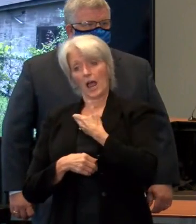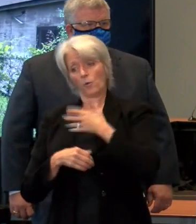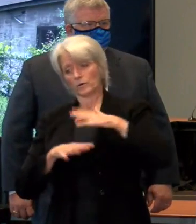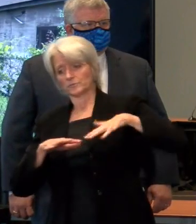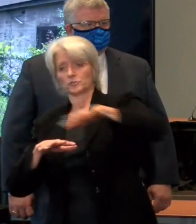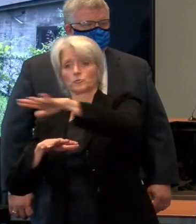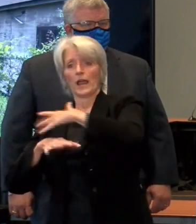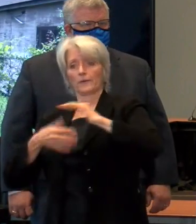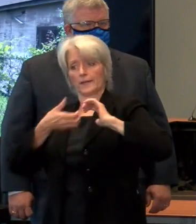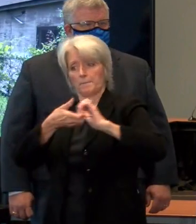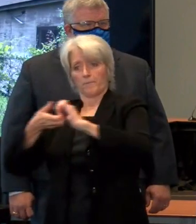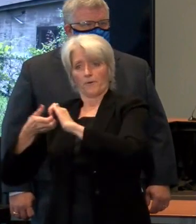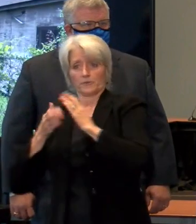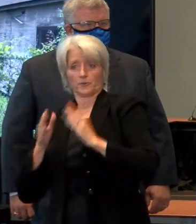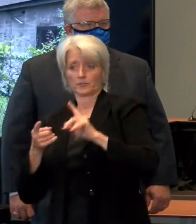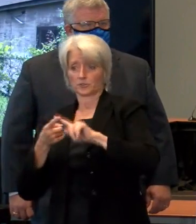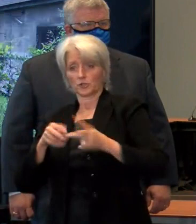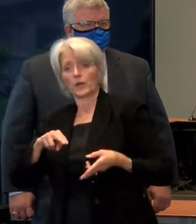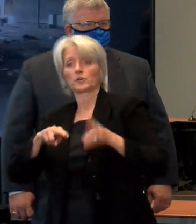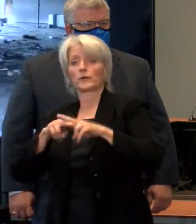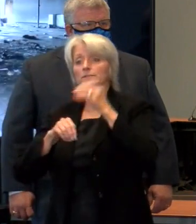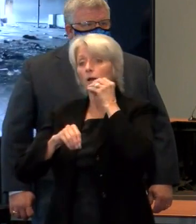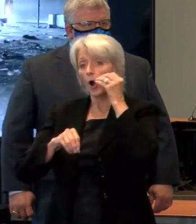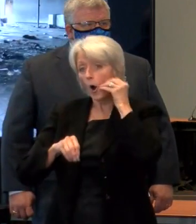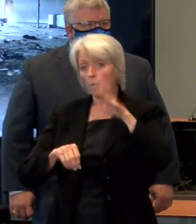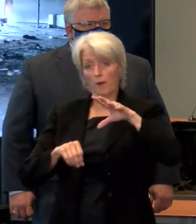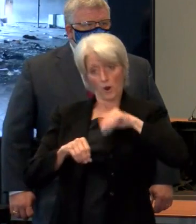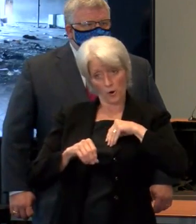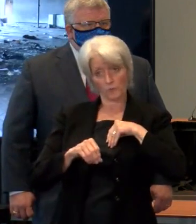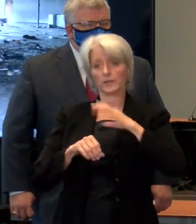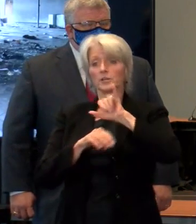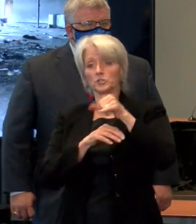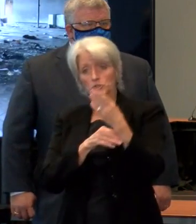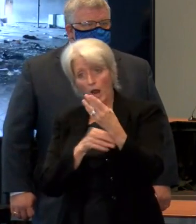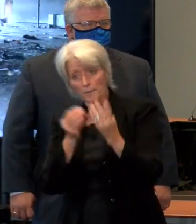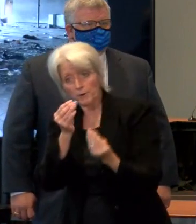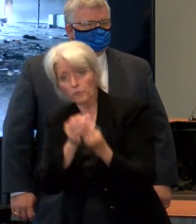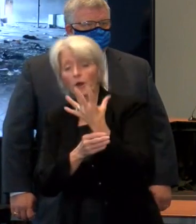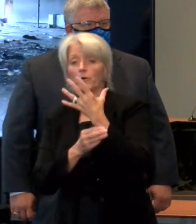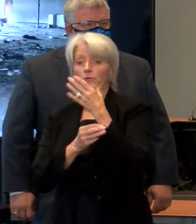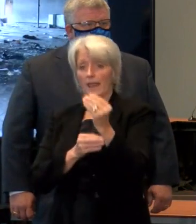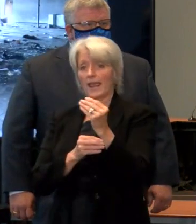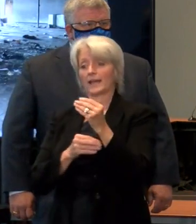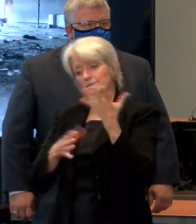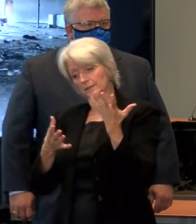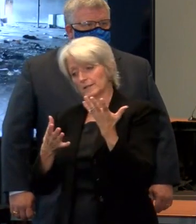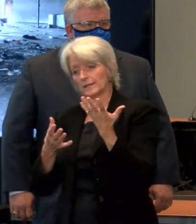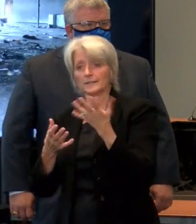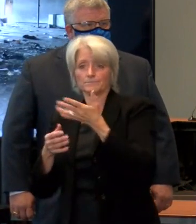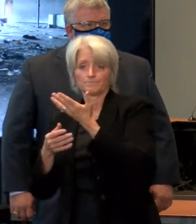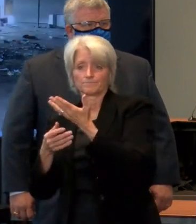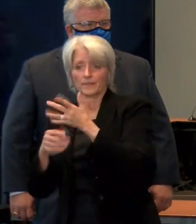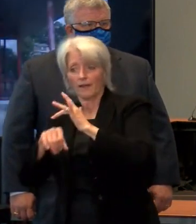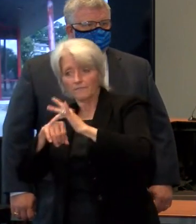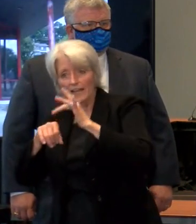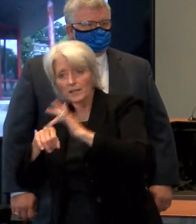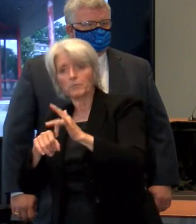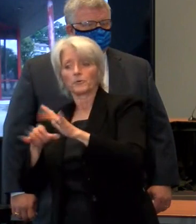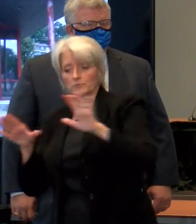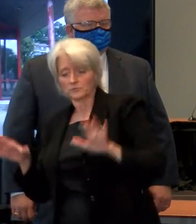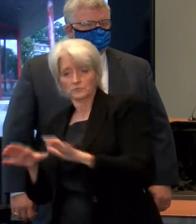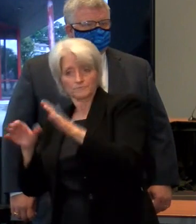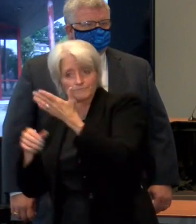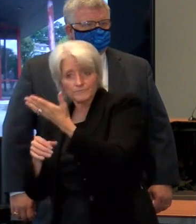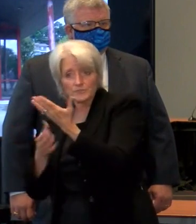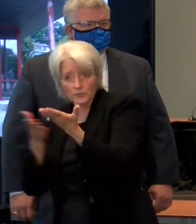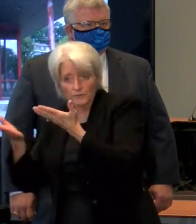home ownership, job growth, public safety, and neighborhood amenities in the area of Little Rock, of which